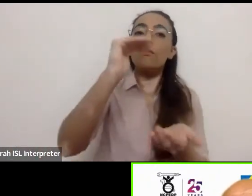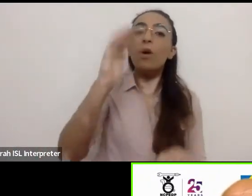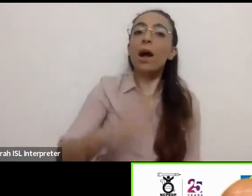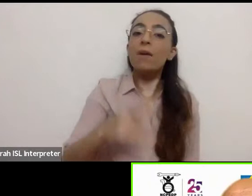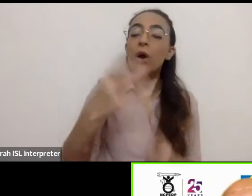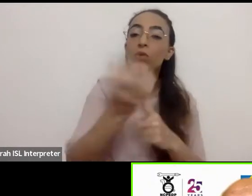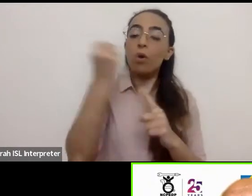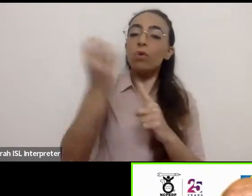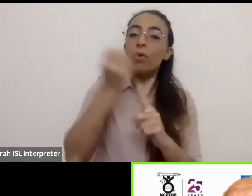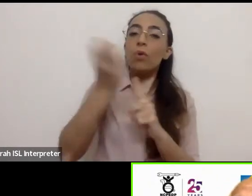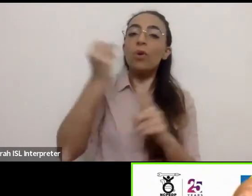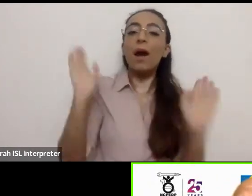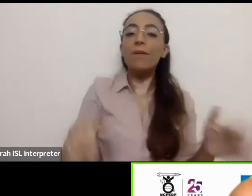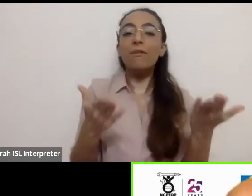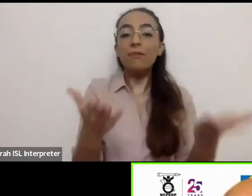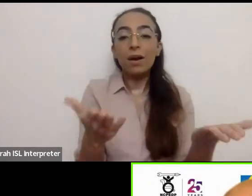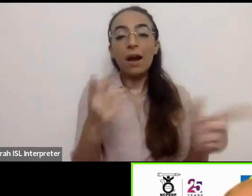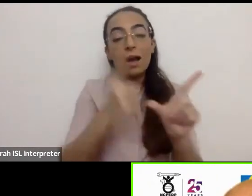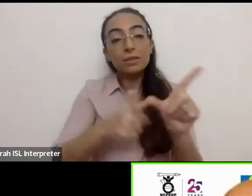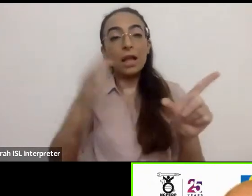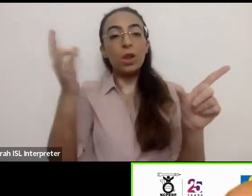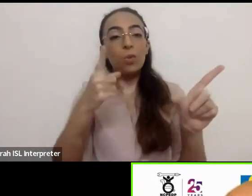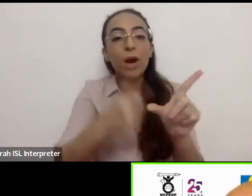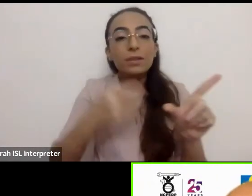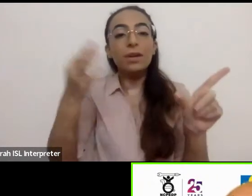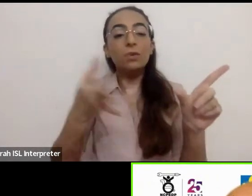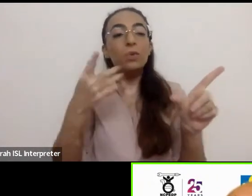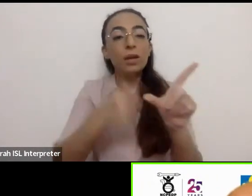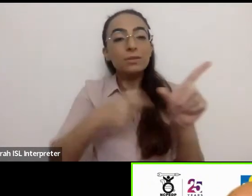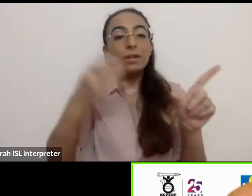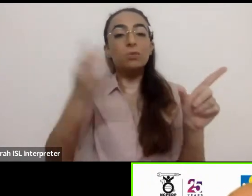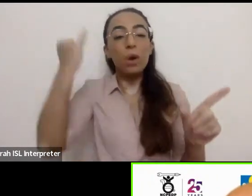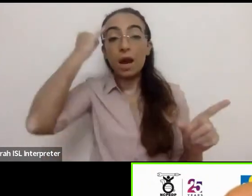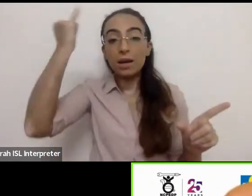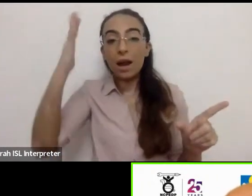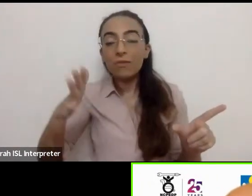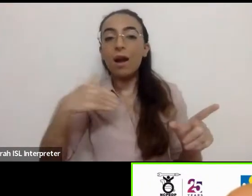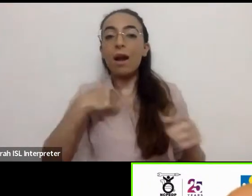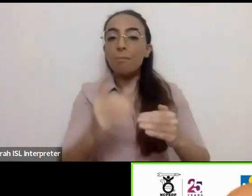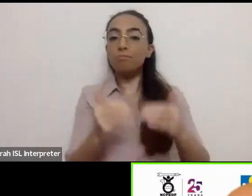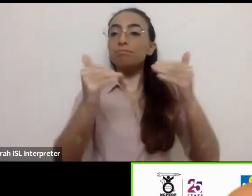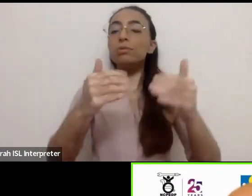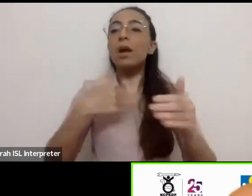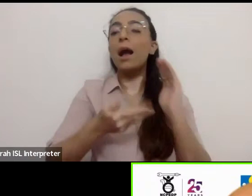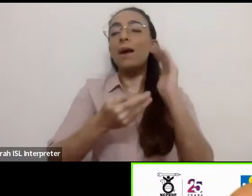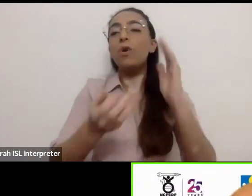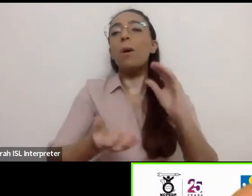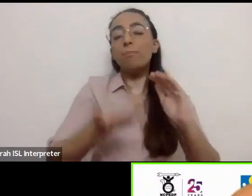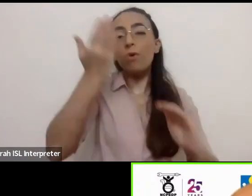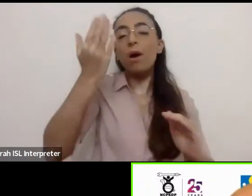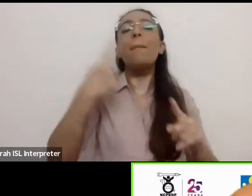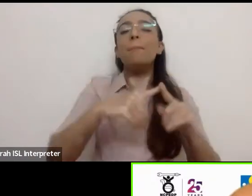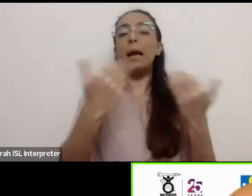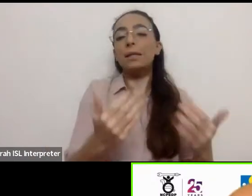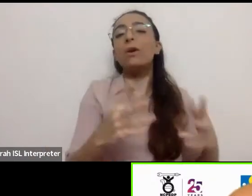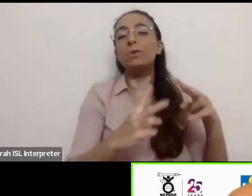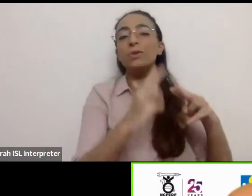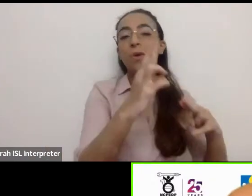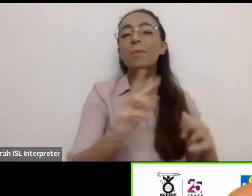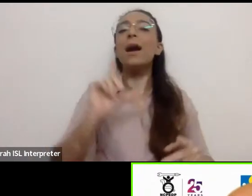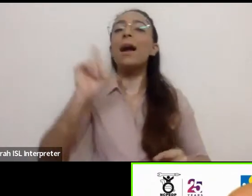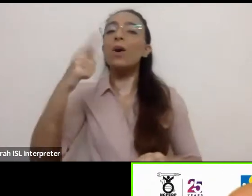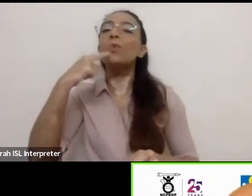gone beyond what you had achieved the previous year. So while we applaud the effort of Wipro and a few